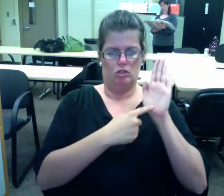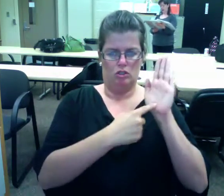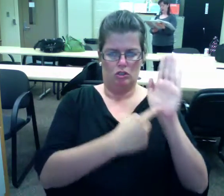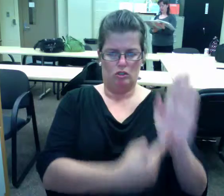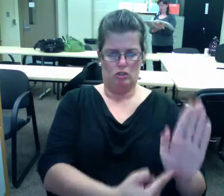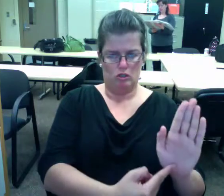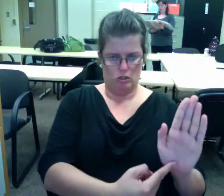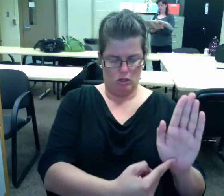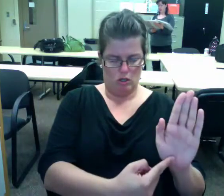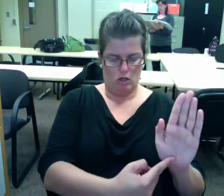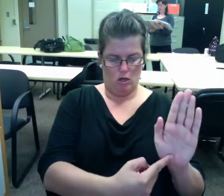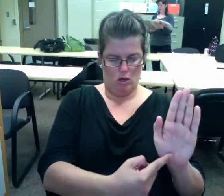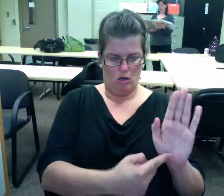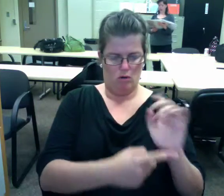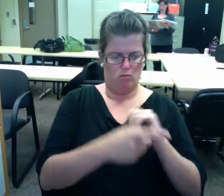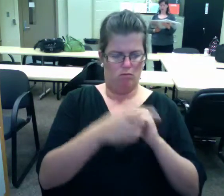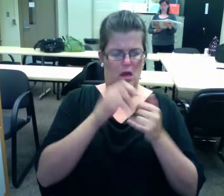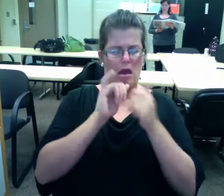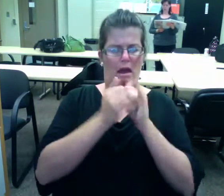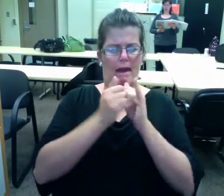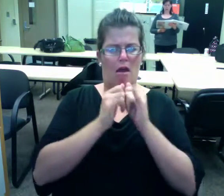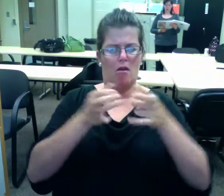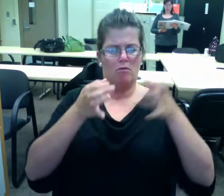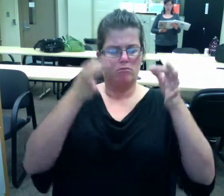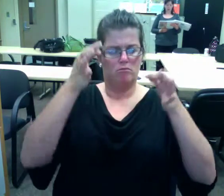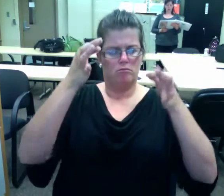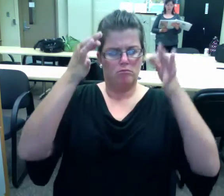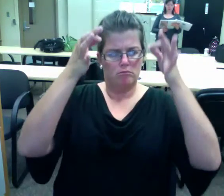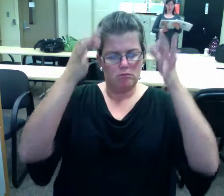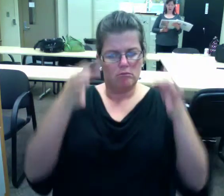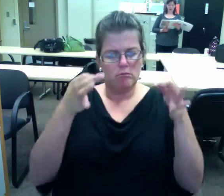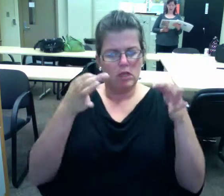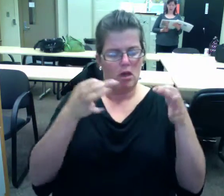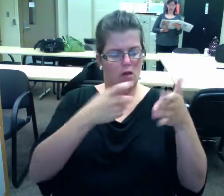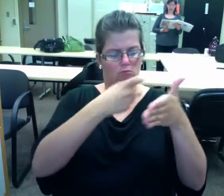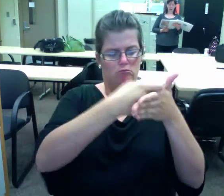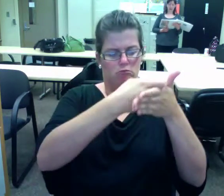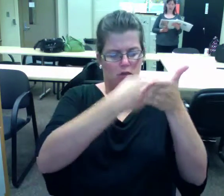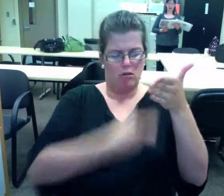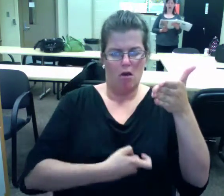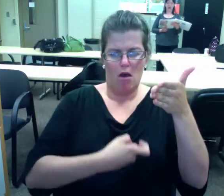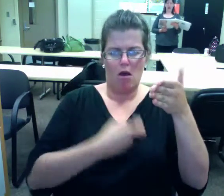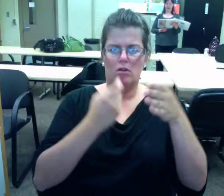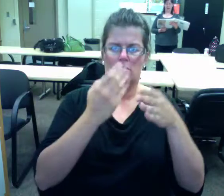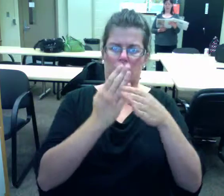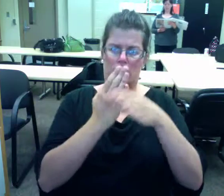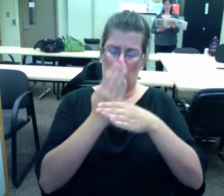can determine the cost of the plywood and the